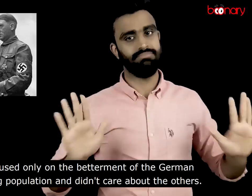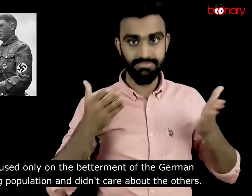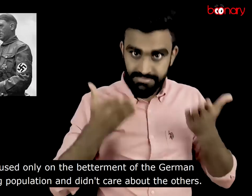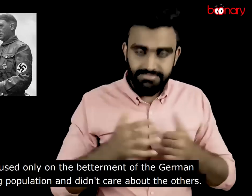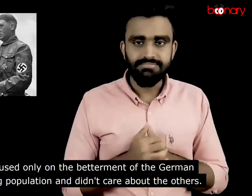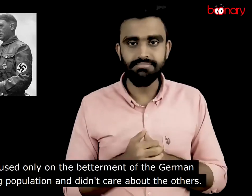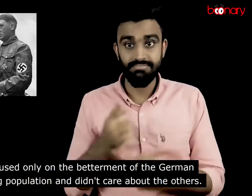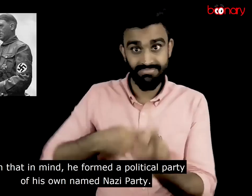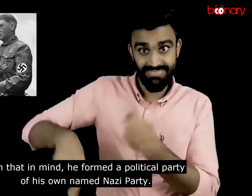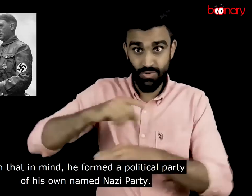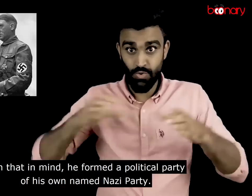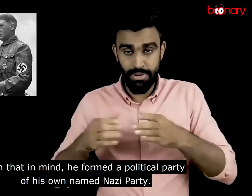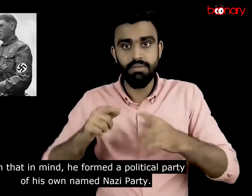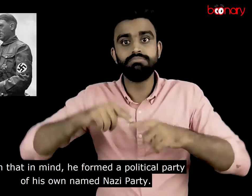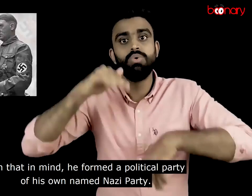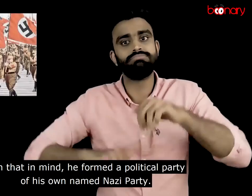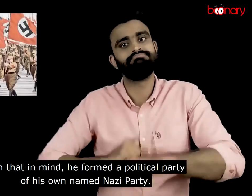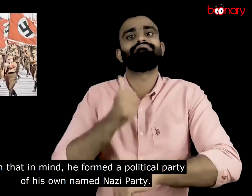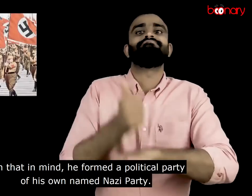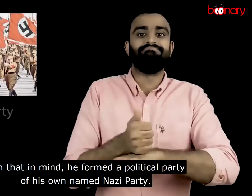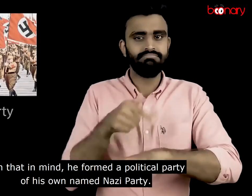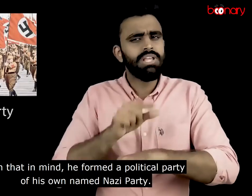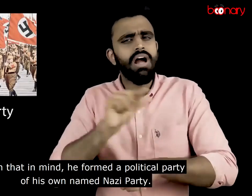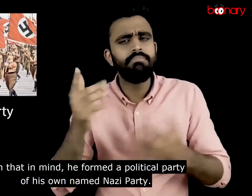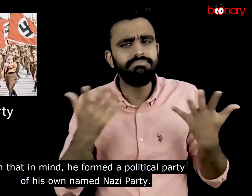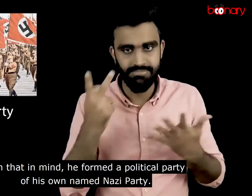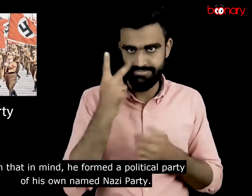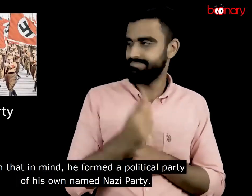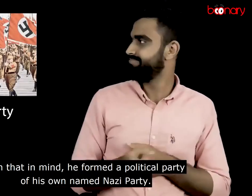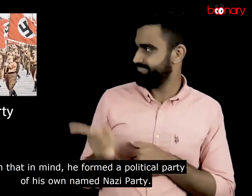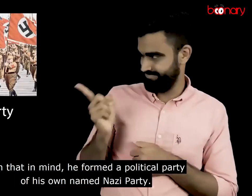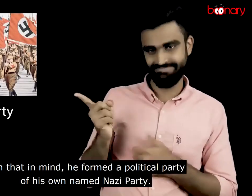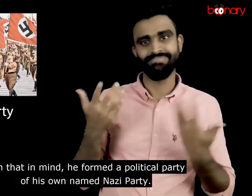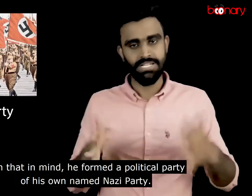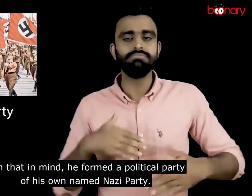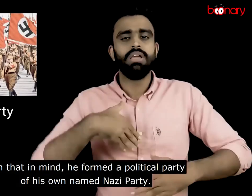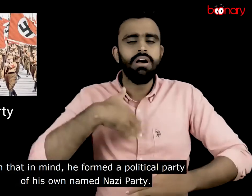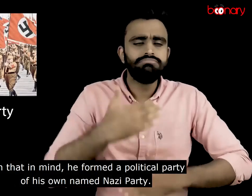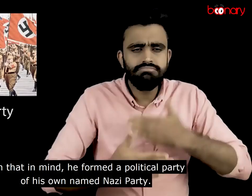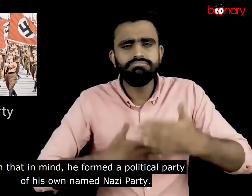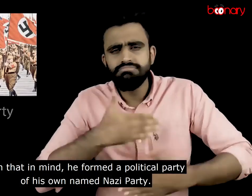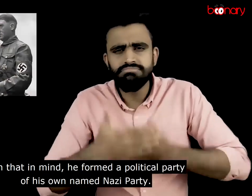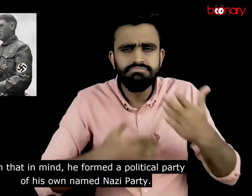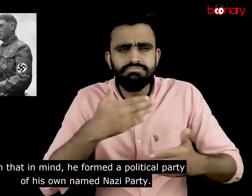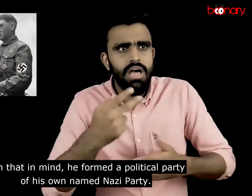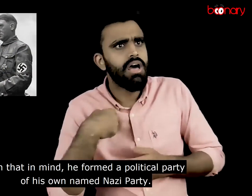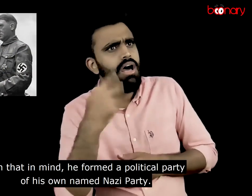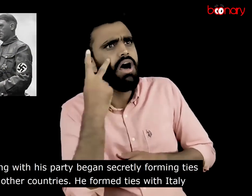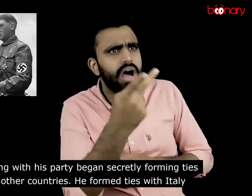others. With that in mind, he formed a political party of his own named Nazi Party.